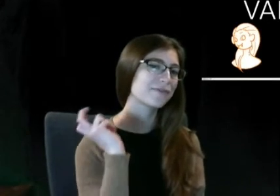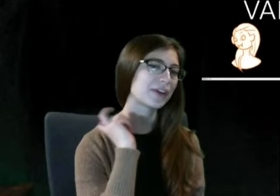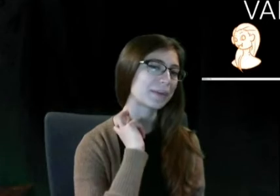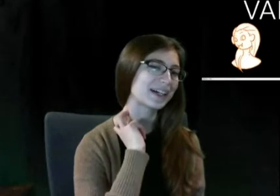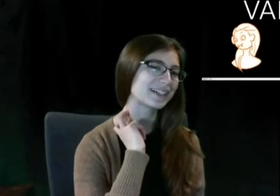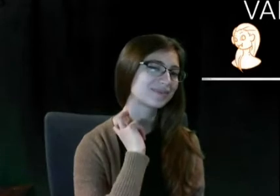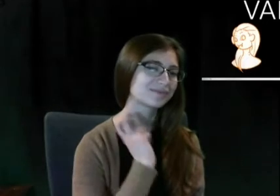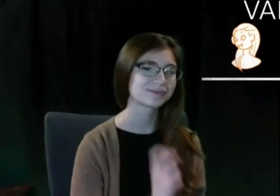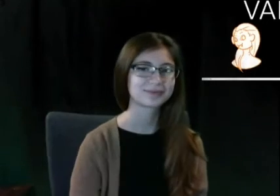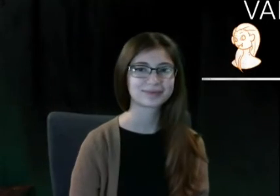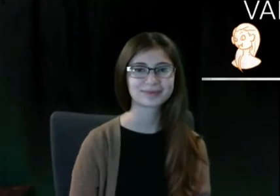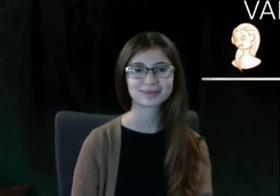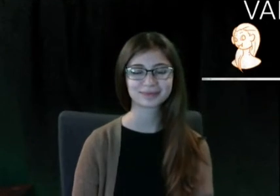Vampire.